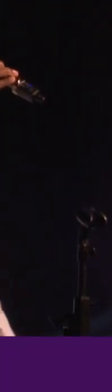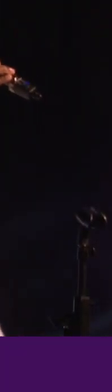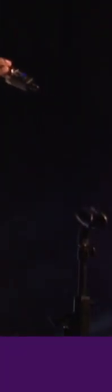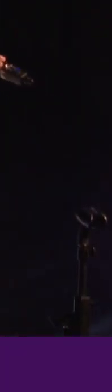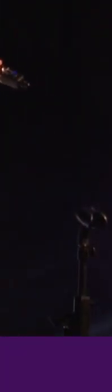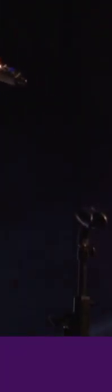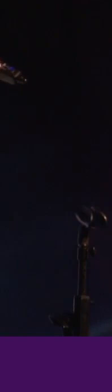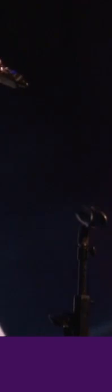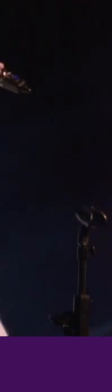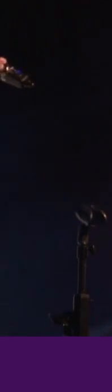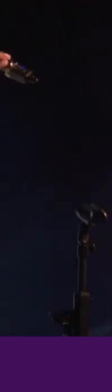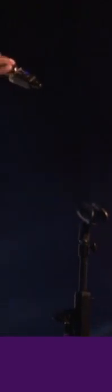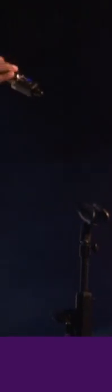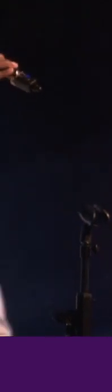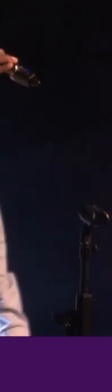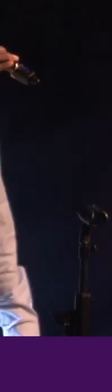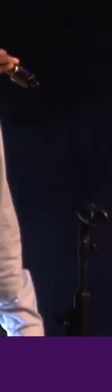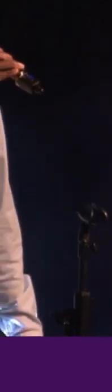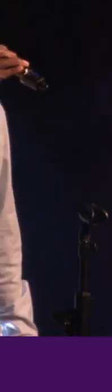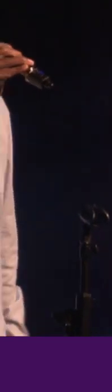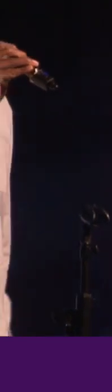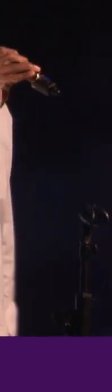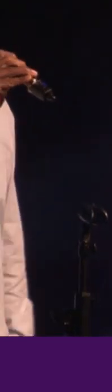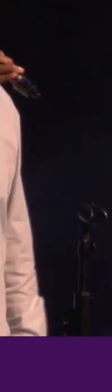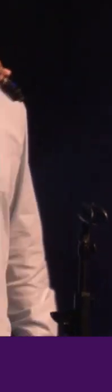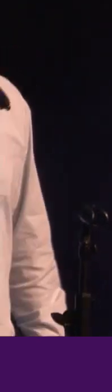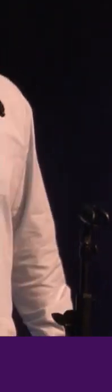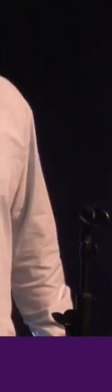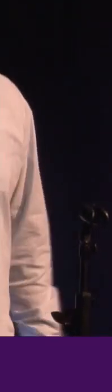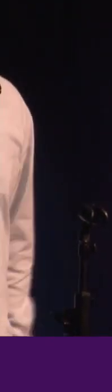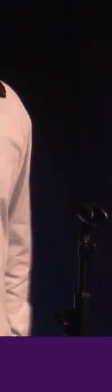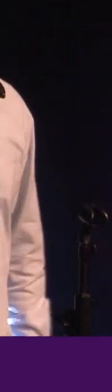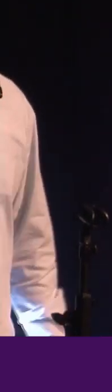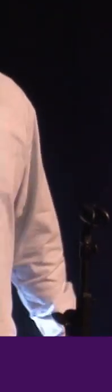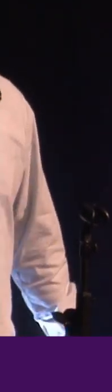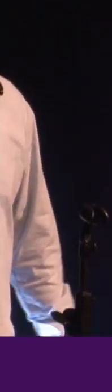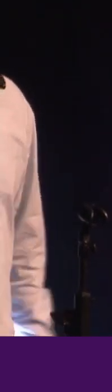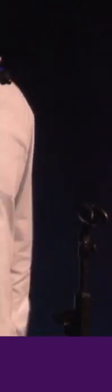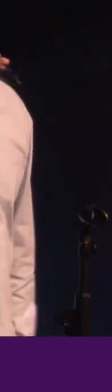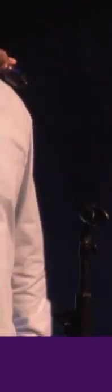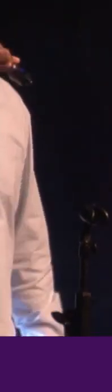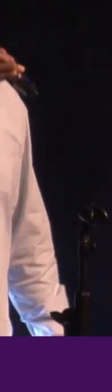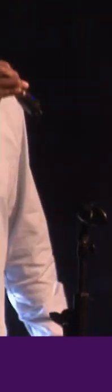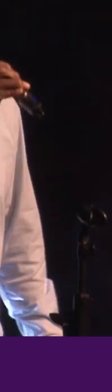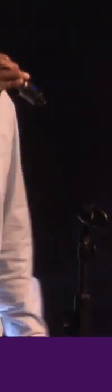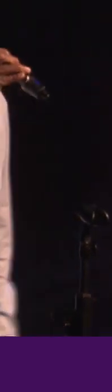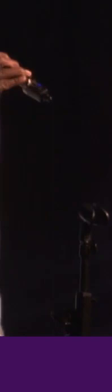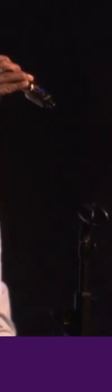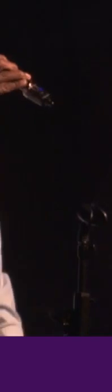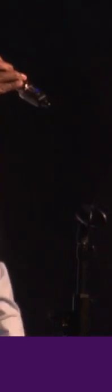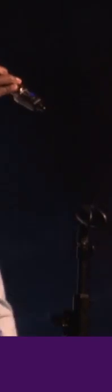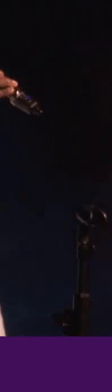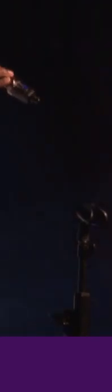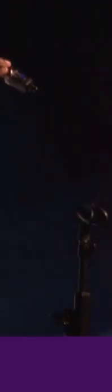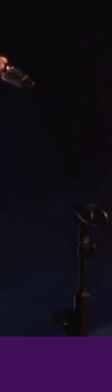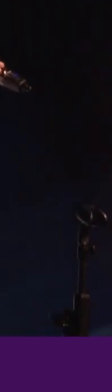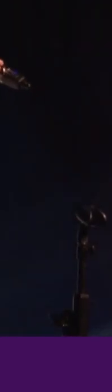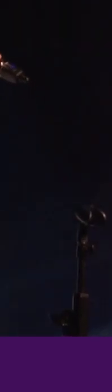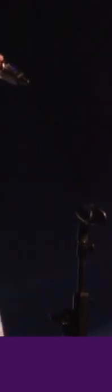gotta make some room for each other. Let my enemy be